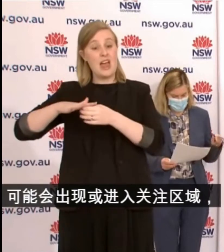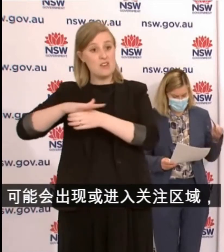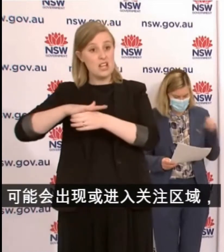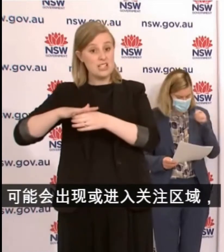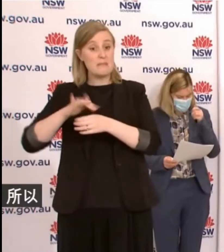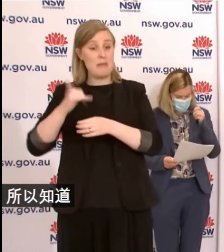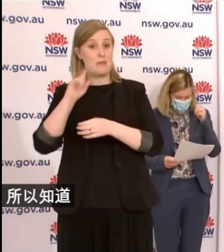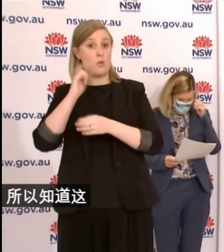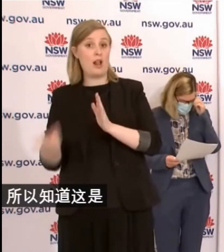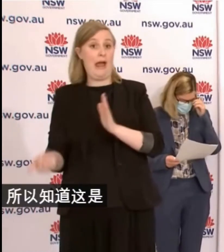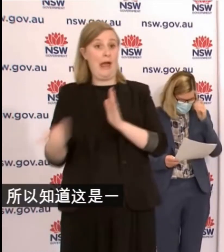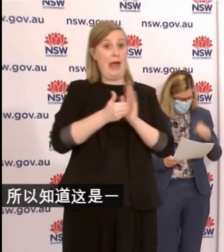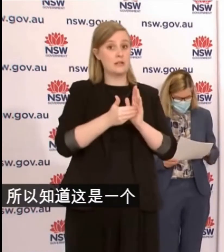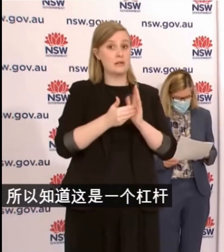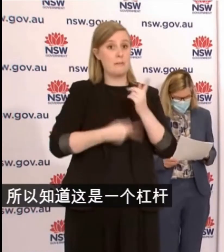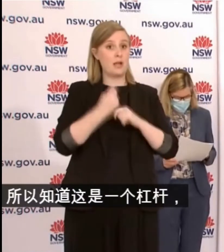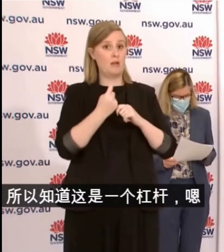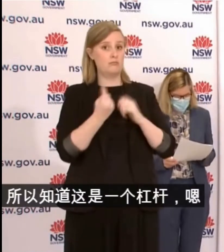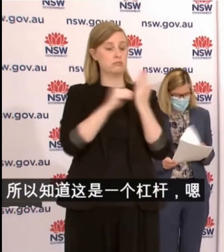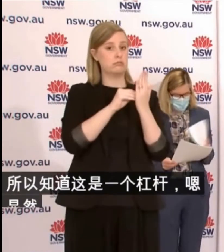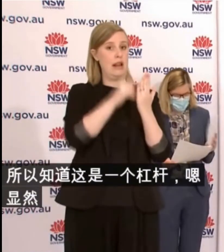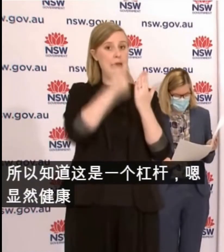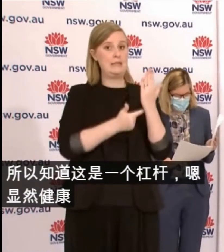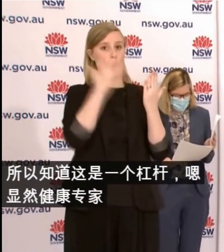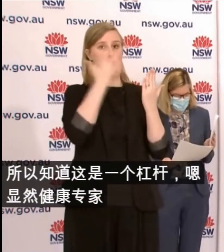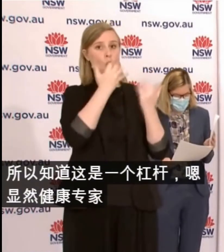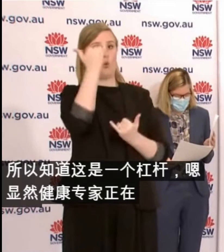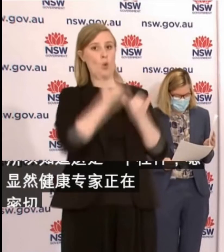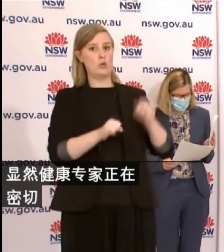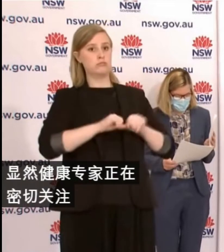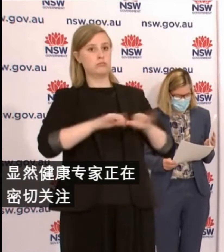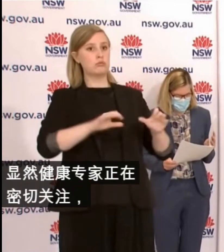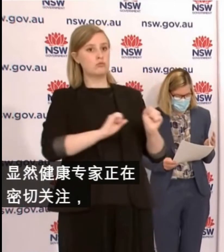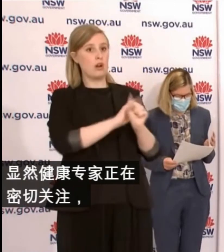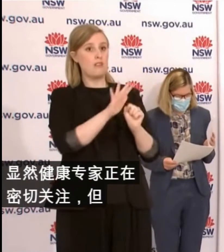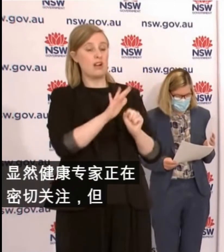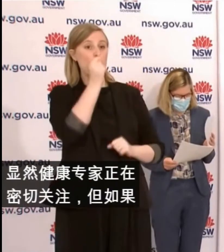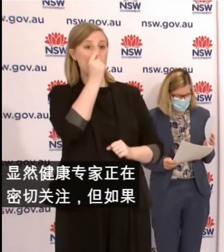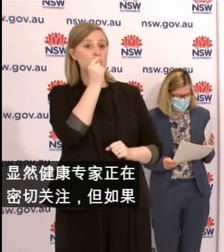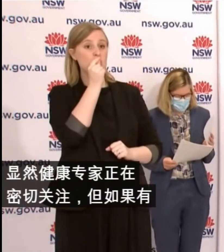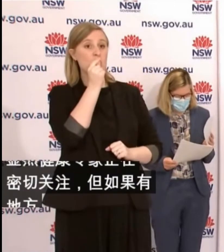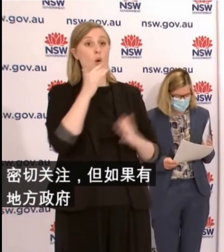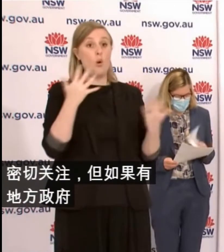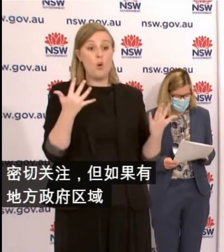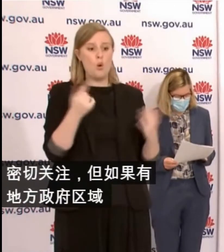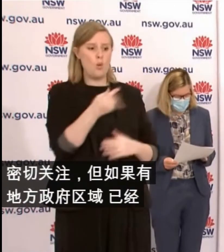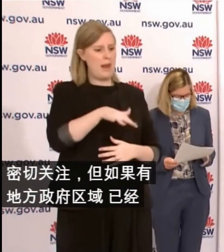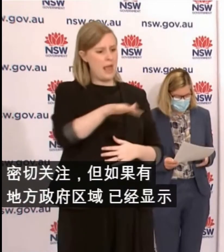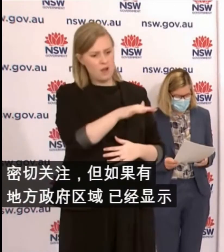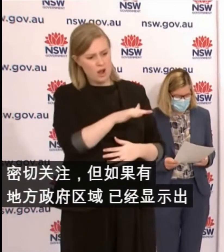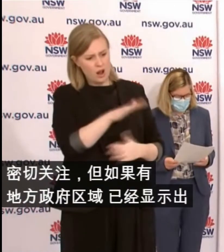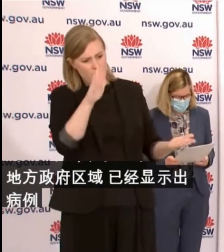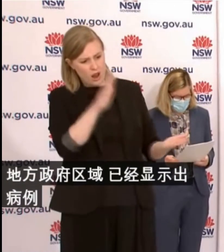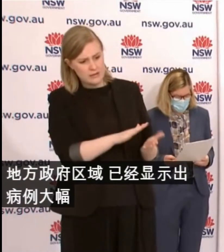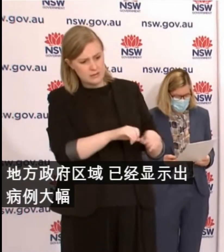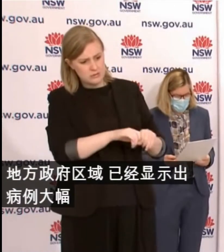concern. So know that that is a lever which obviously the health experts are watching very closely. But if there's a local government area which has